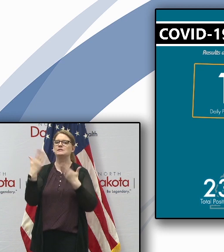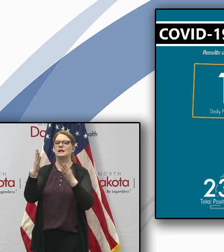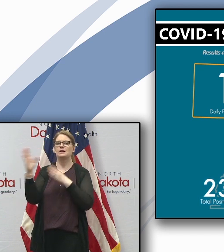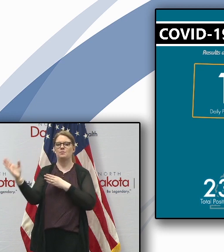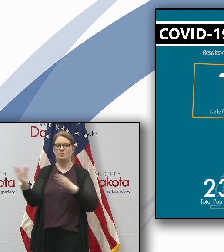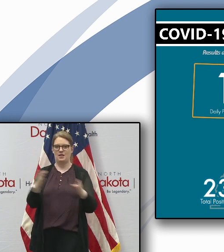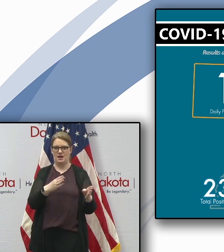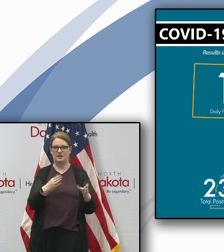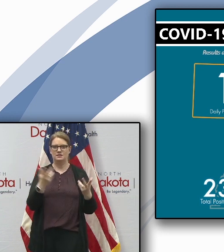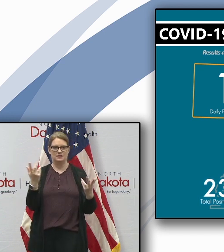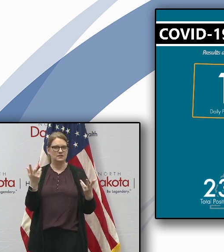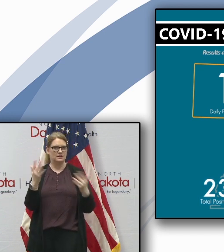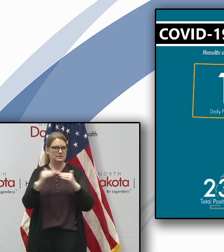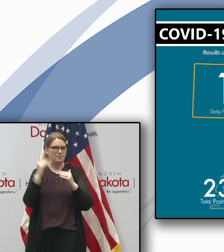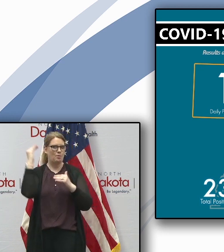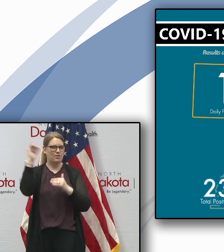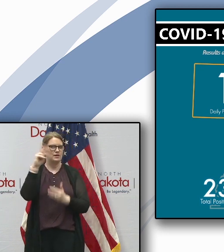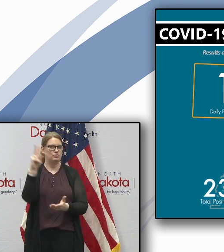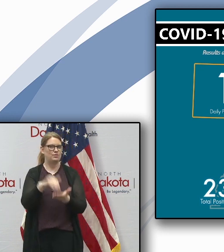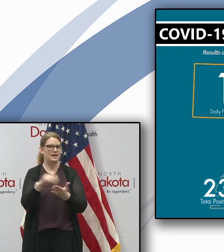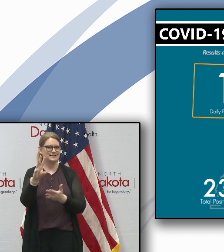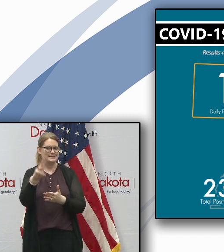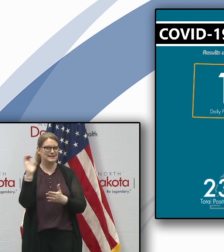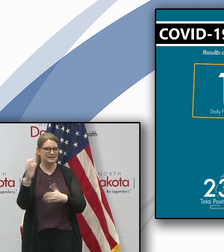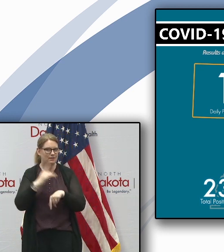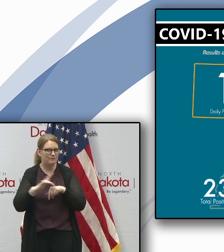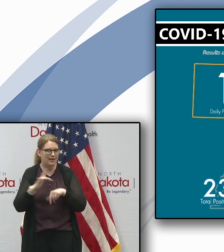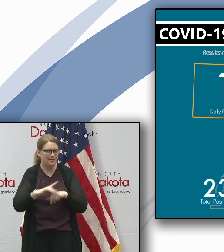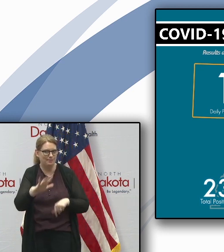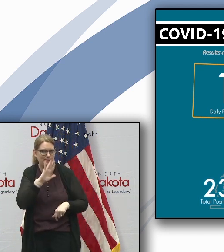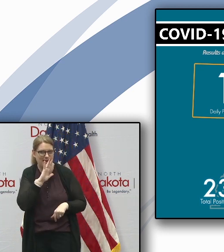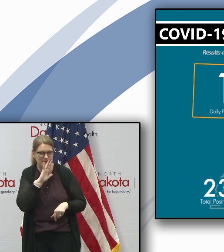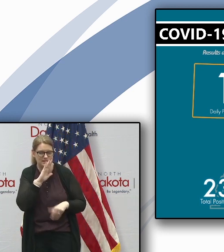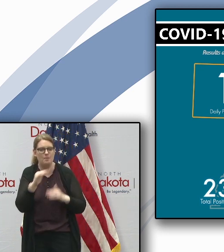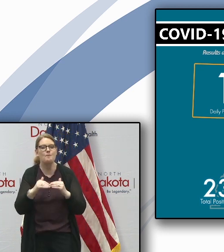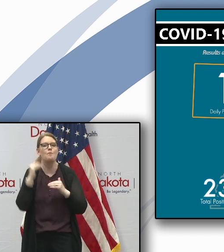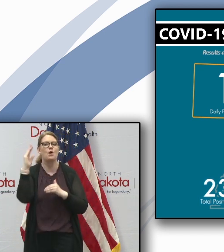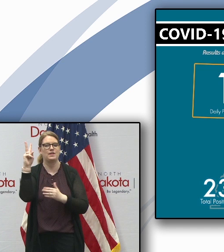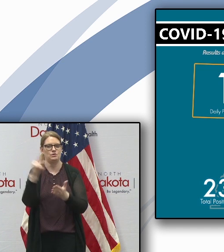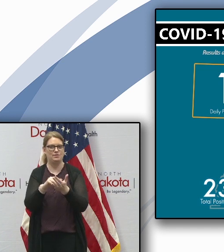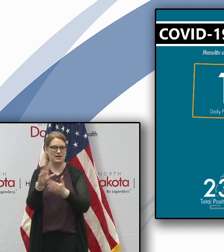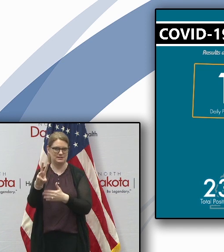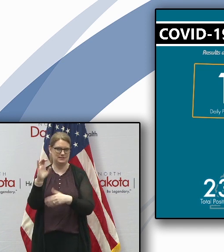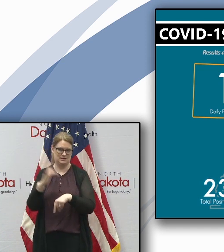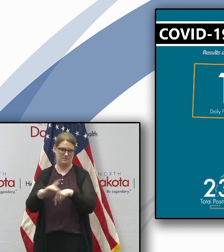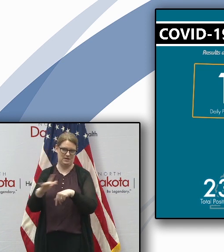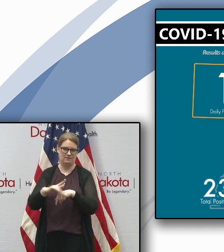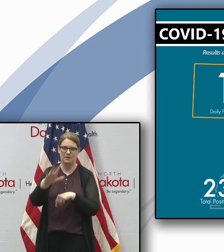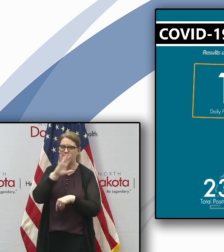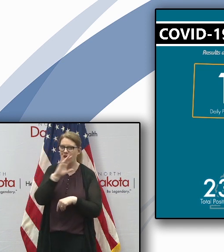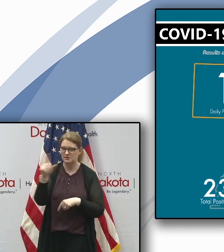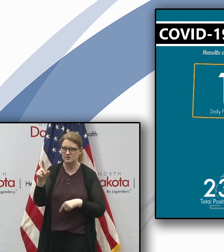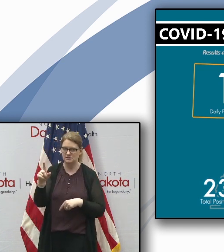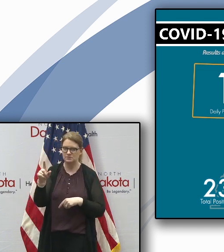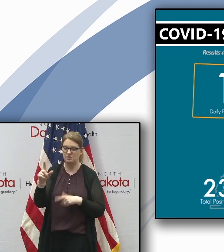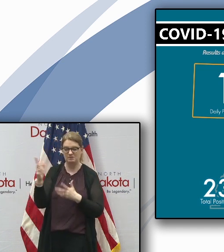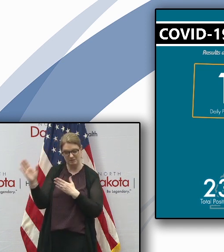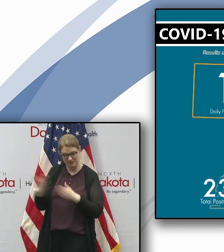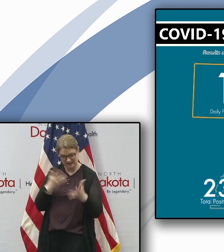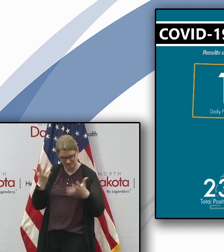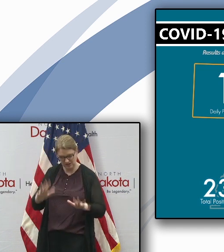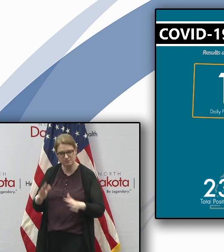more than 2,600 available beds in the state by the time we get done with our planning. But even with those that we know of, again, this is less